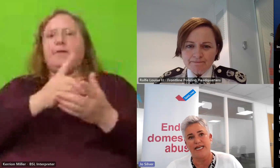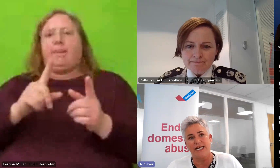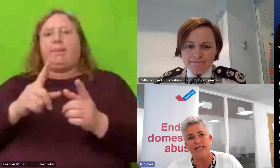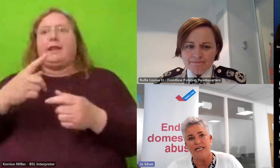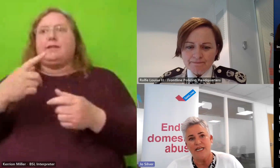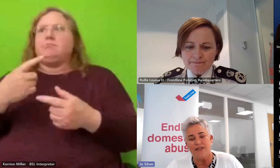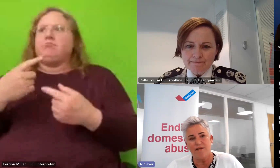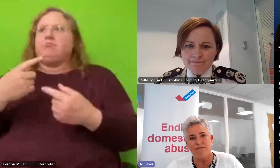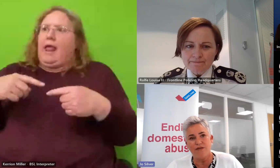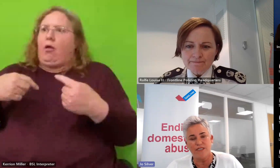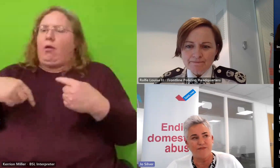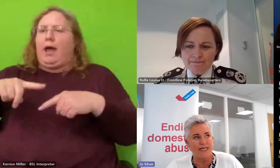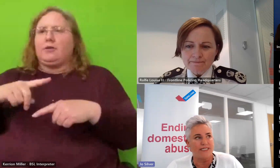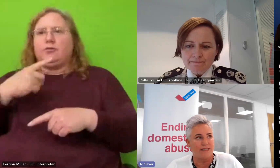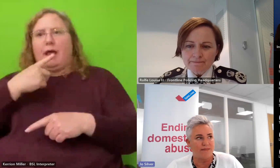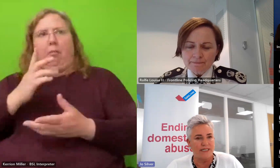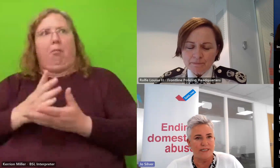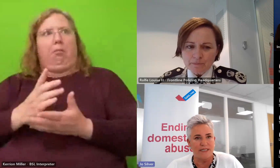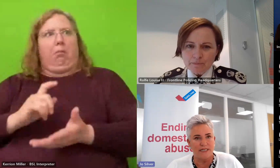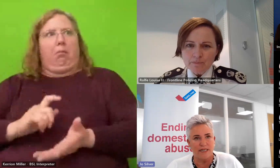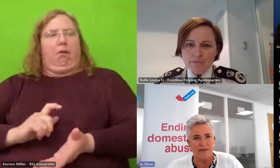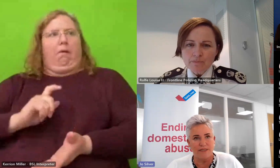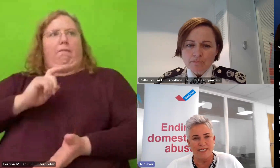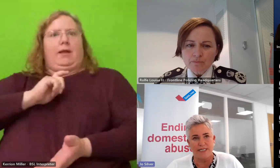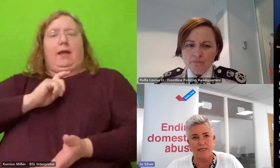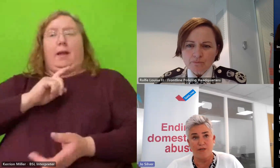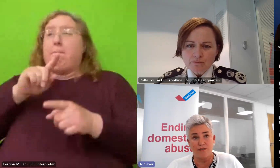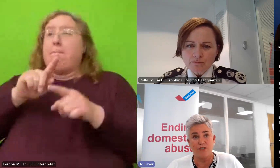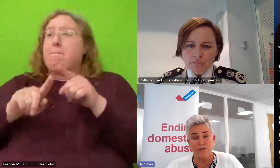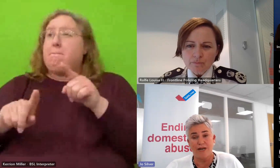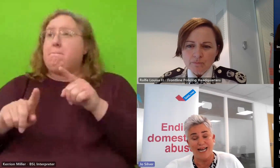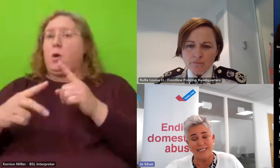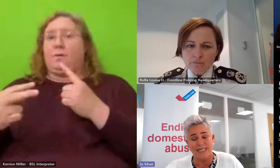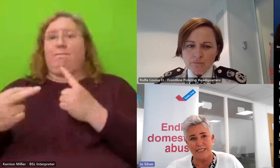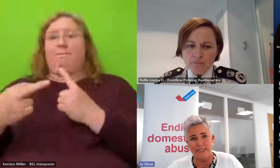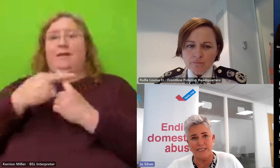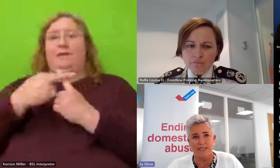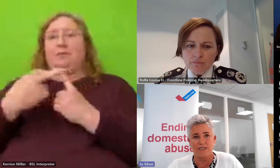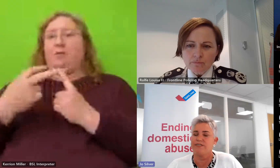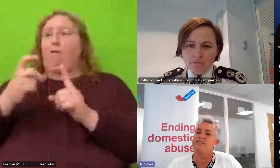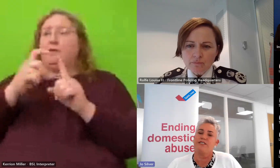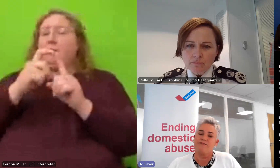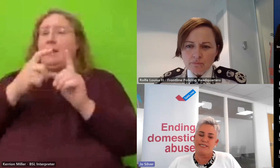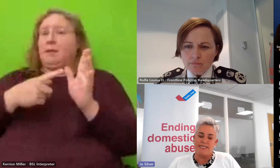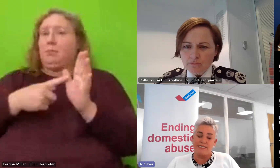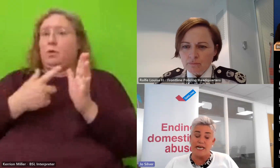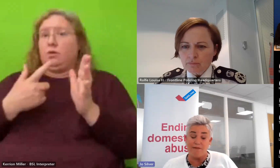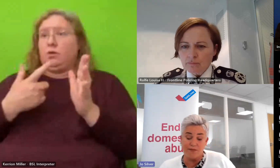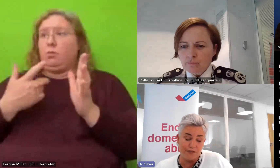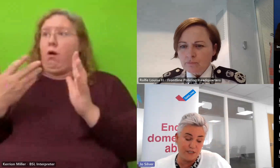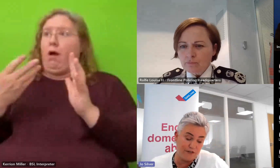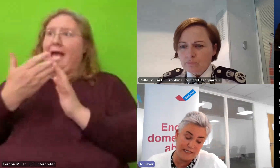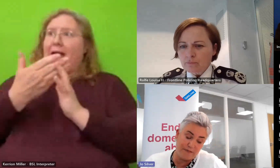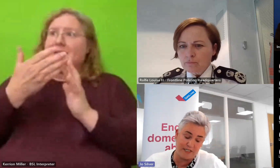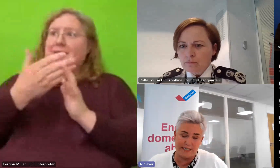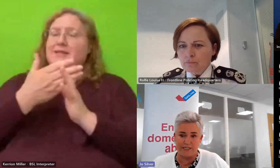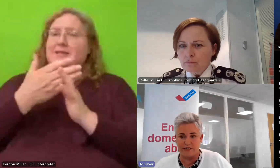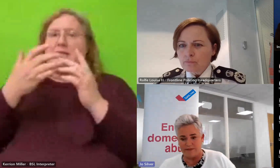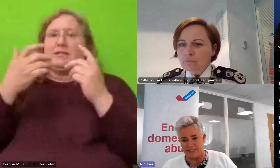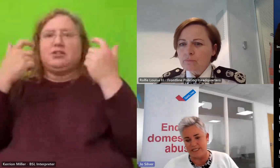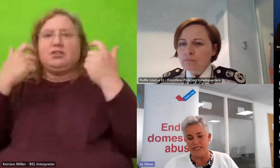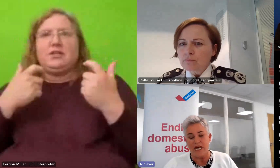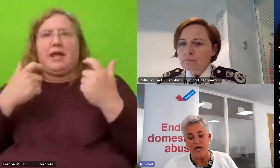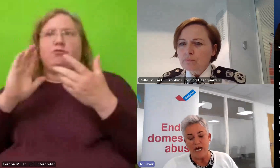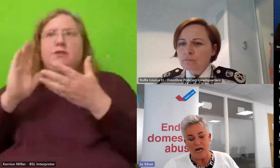confidently say that most victims of domestic abuse who are accessing statutory services and voluntary